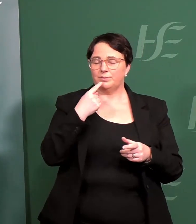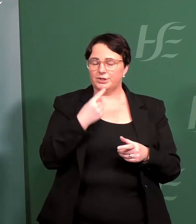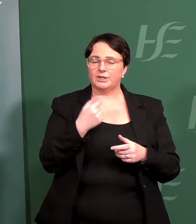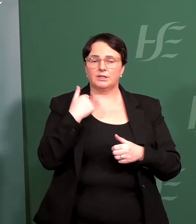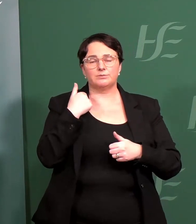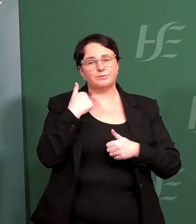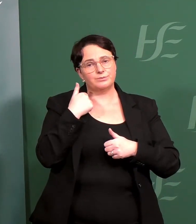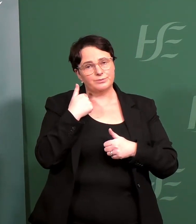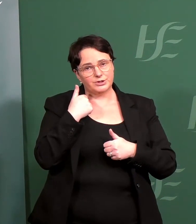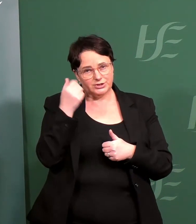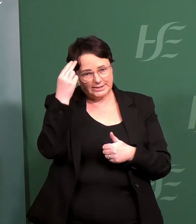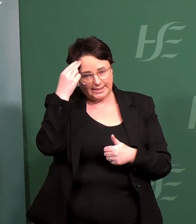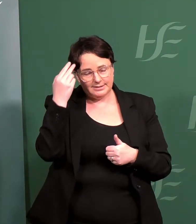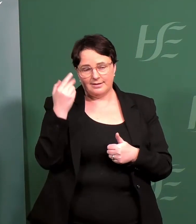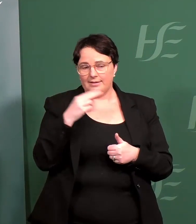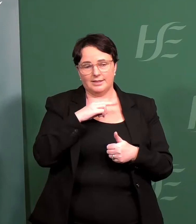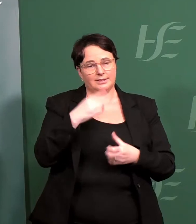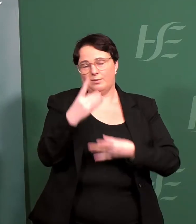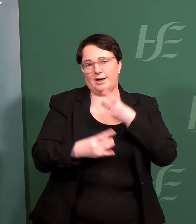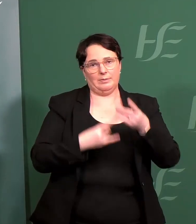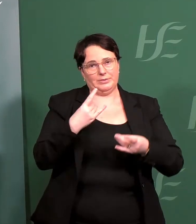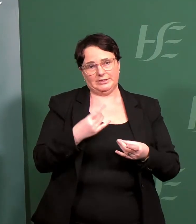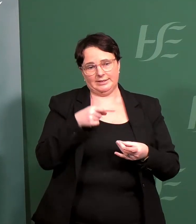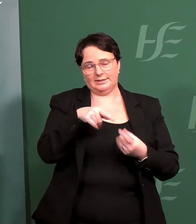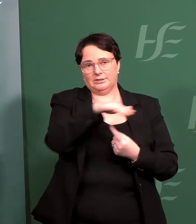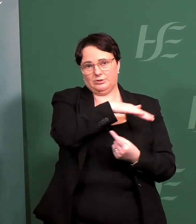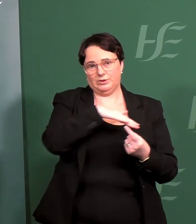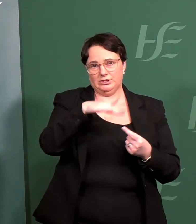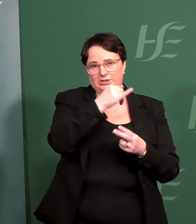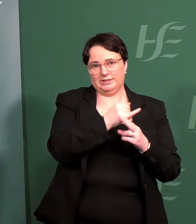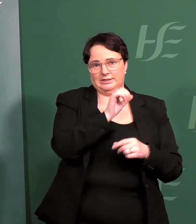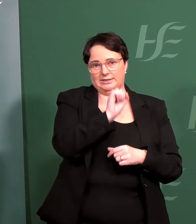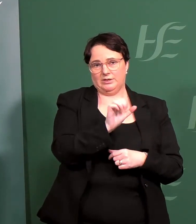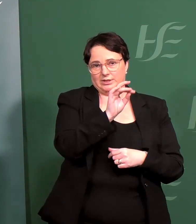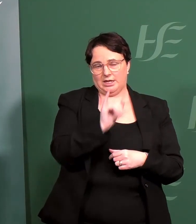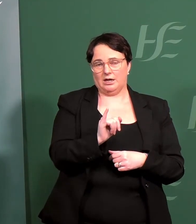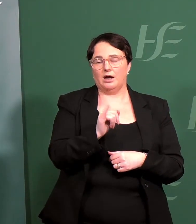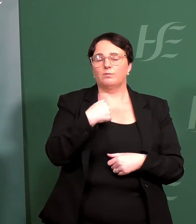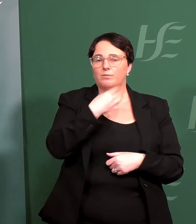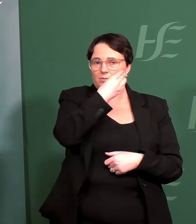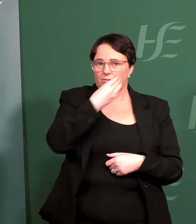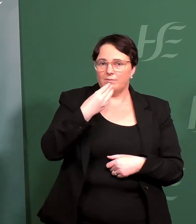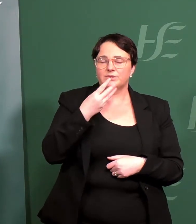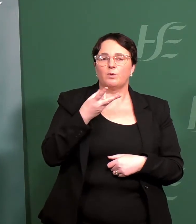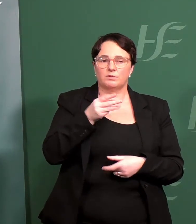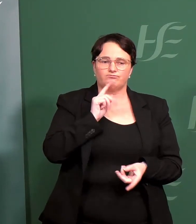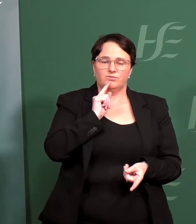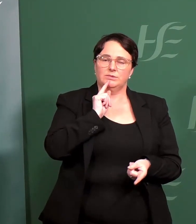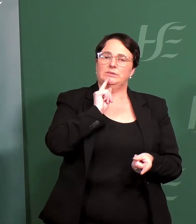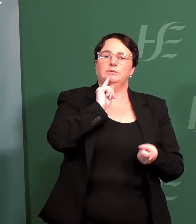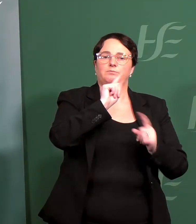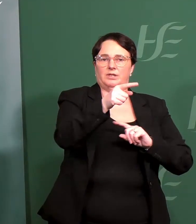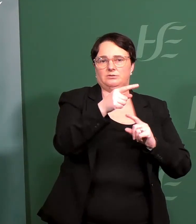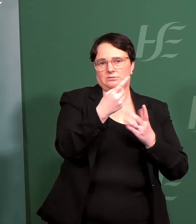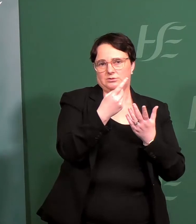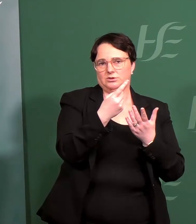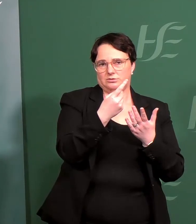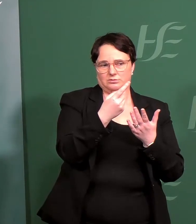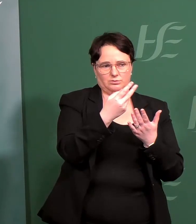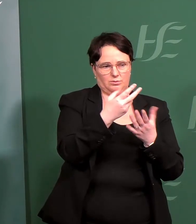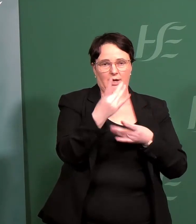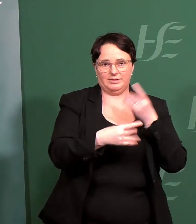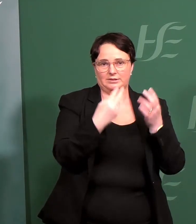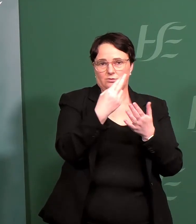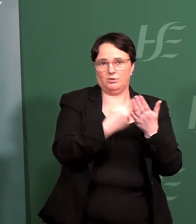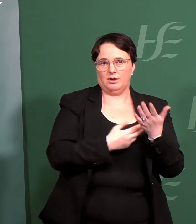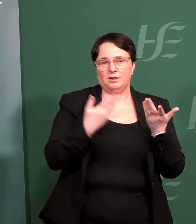that this isn't what happened in this case, and we are committed to addressing the issues that I've set out in the report. Thank you. I'm